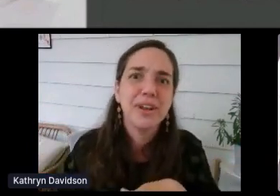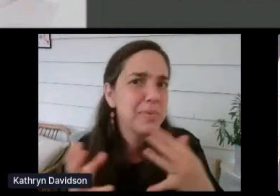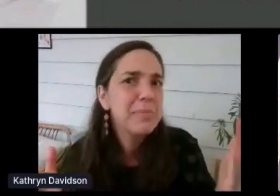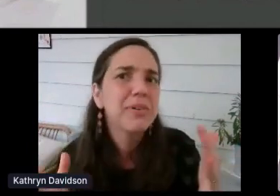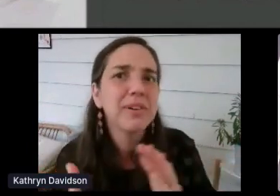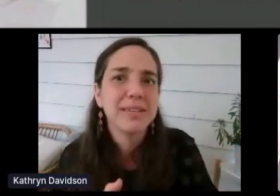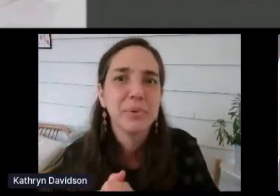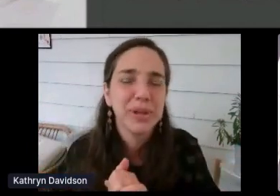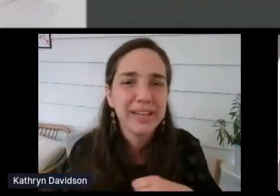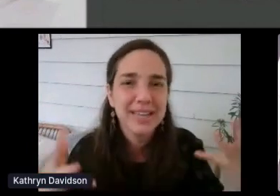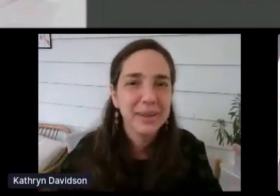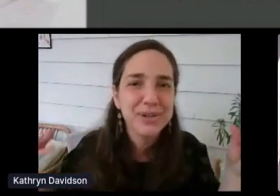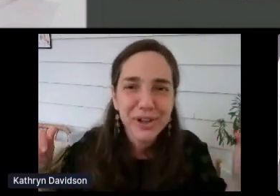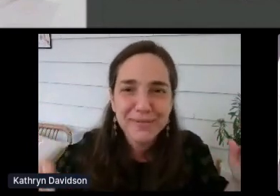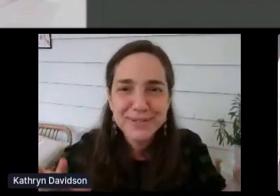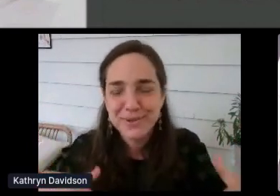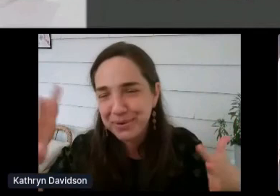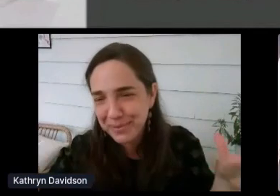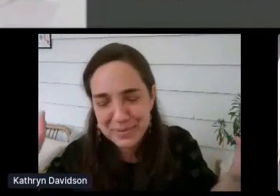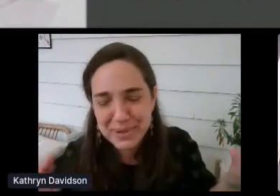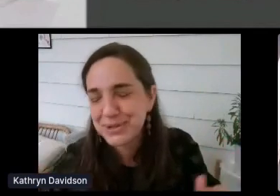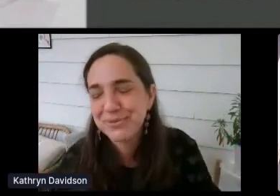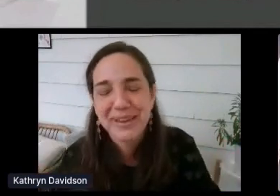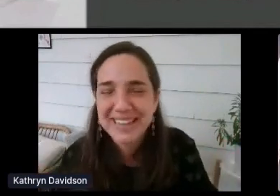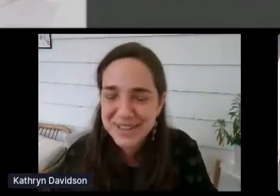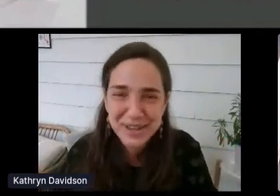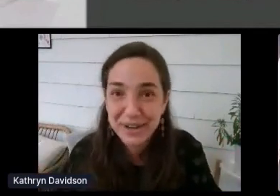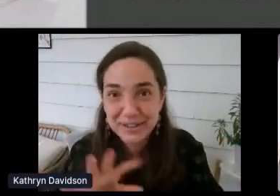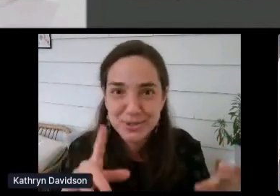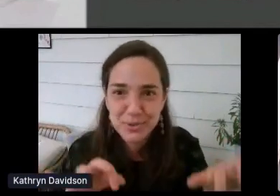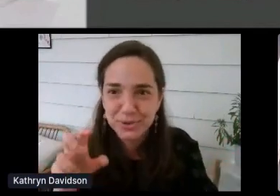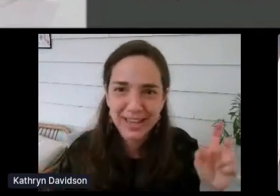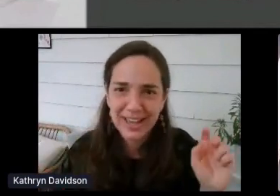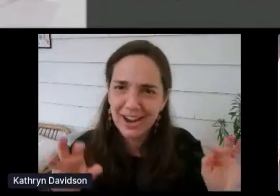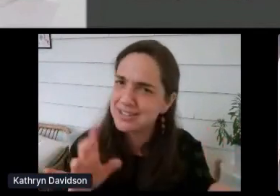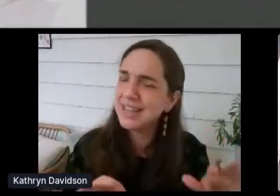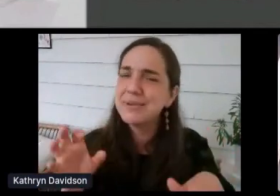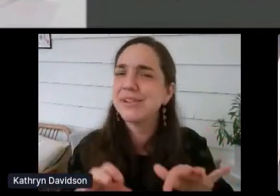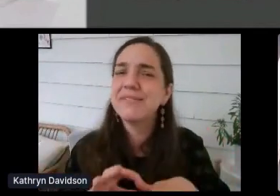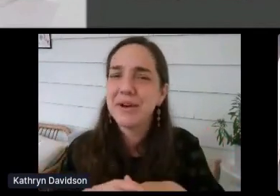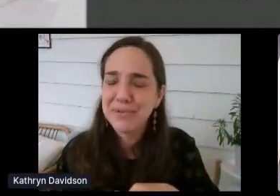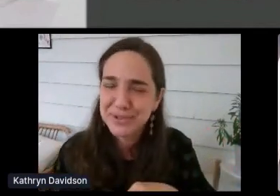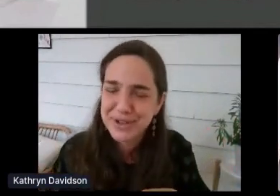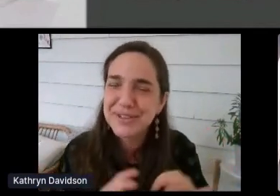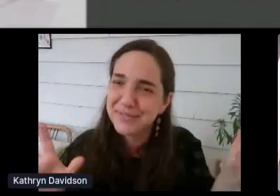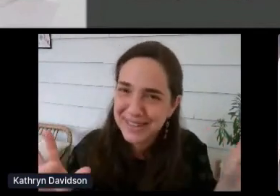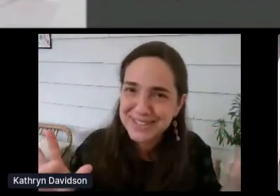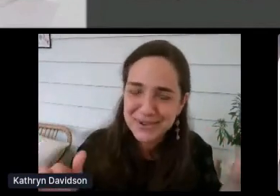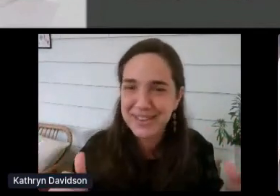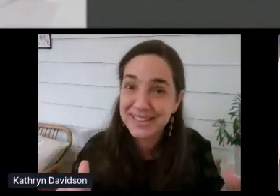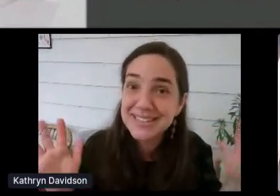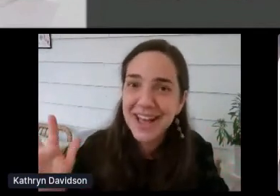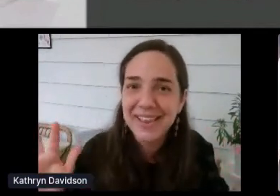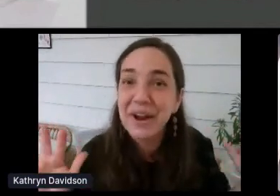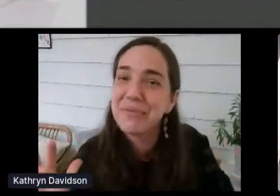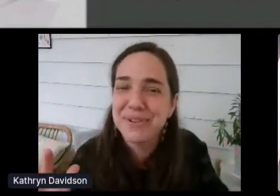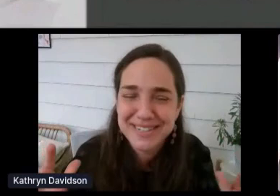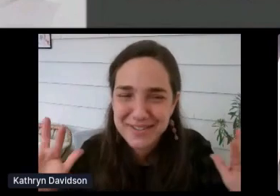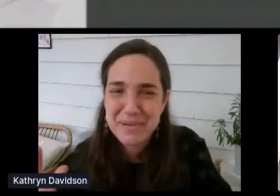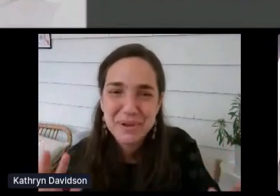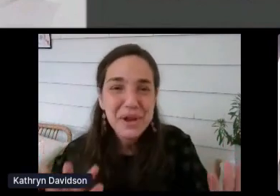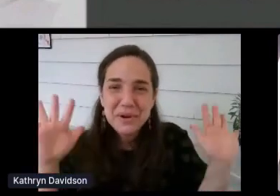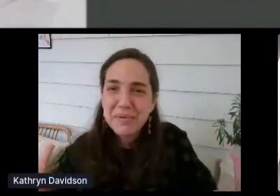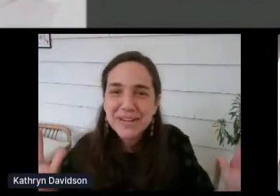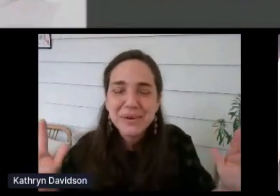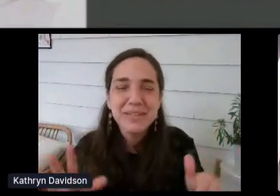helpful for deaf people. For example, like sign language gloves, you can read a bunch of links on the internet. Just Google like, are sign language gloves helpful? And you got lots of links showing like, this is not that helpful